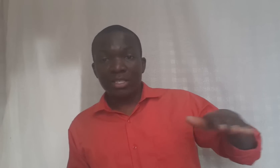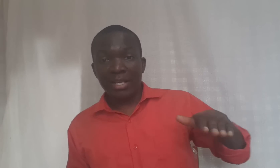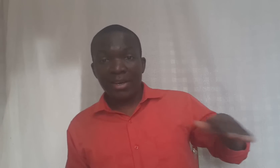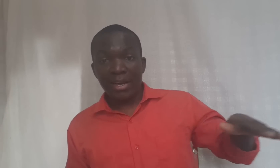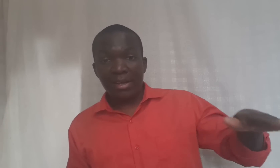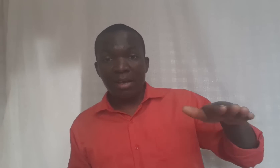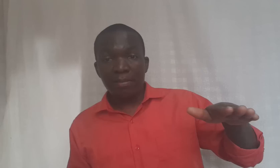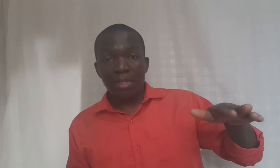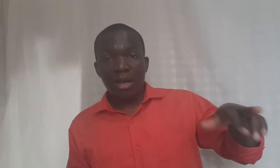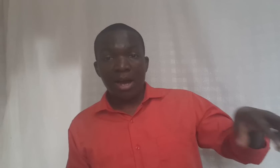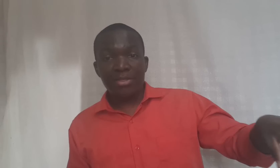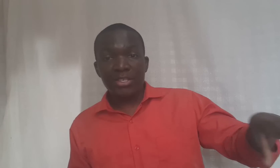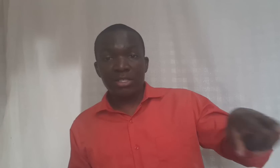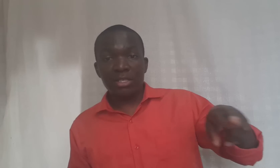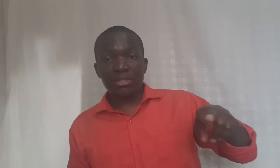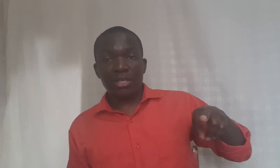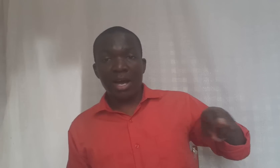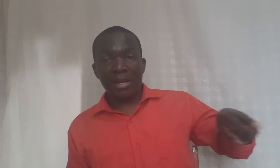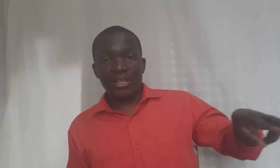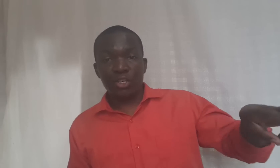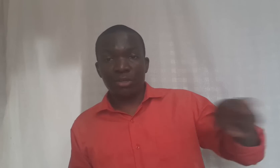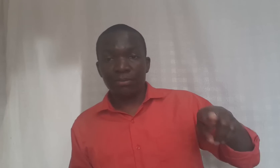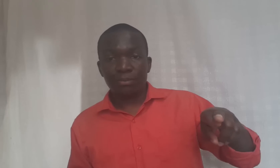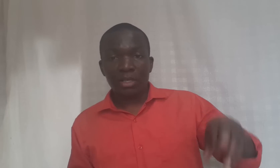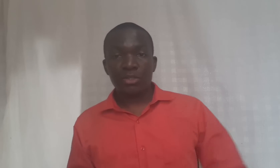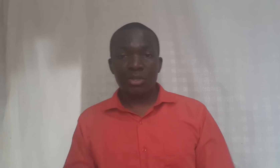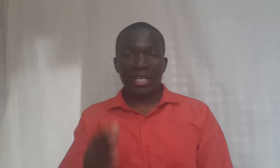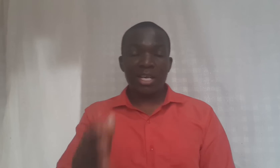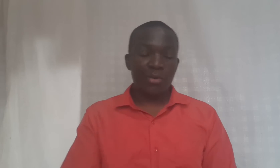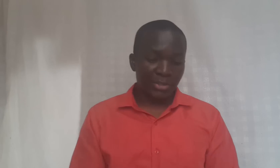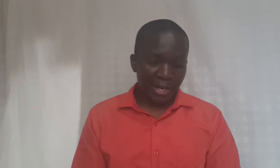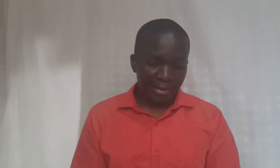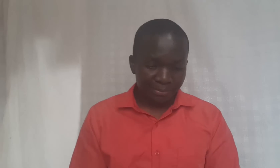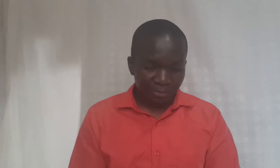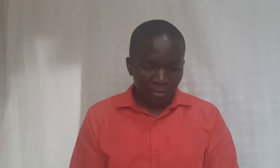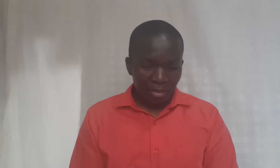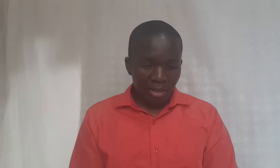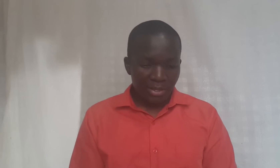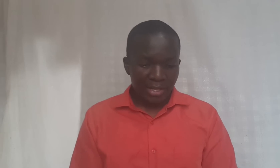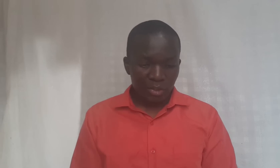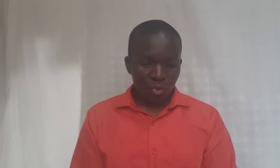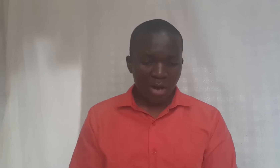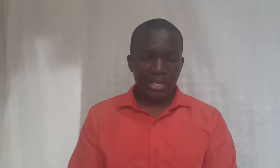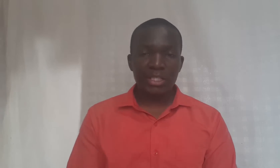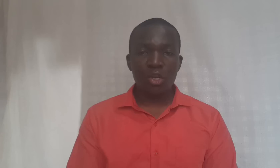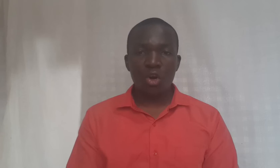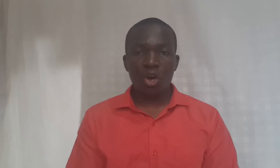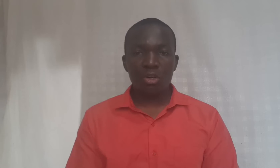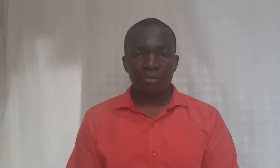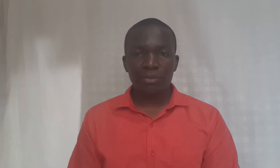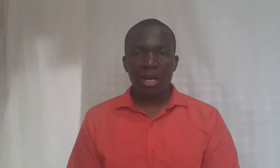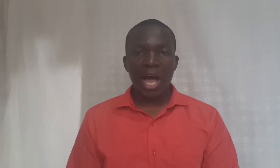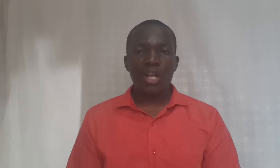an area and this is a region. So that's how we sign. The next one is local. A